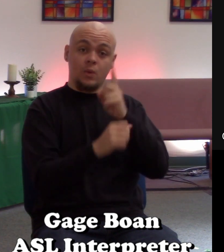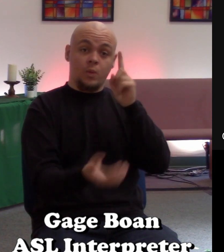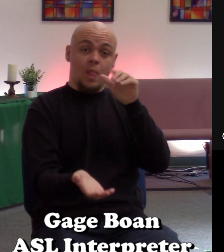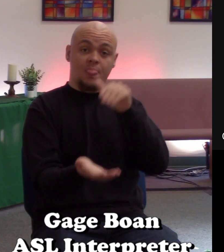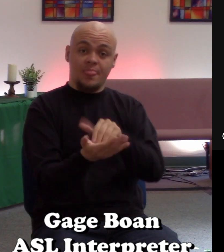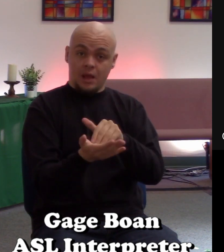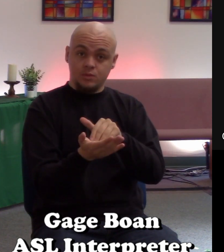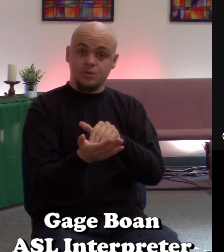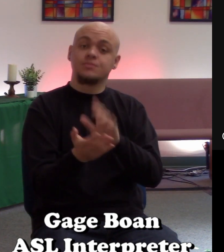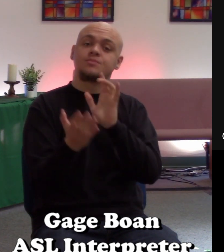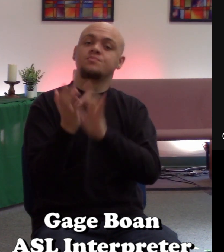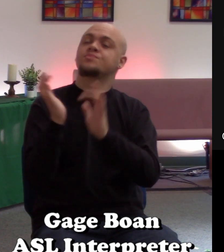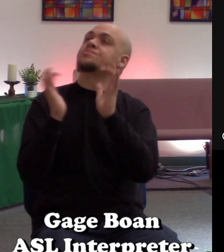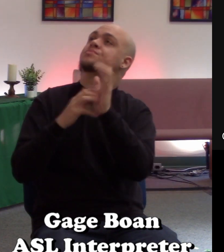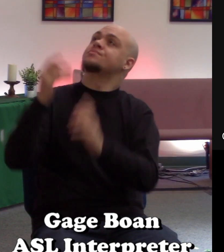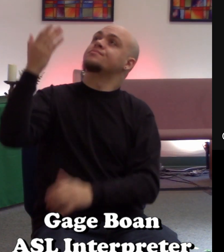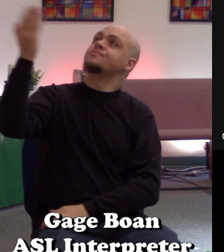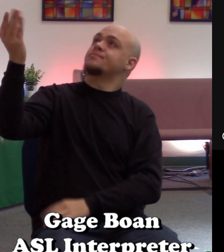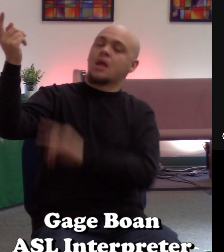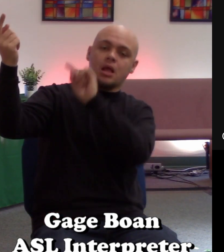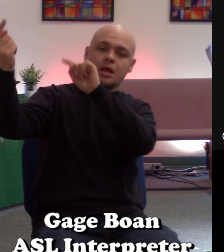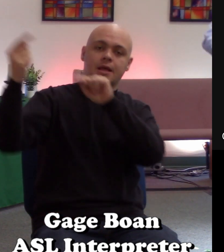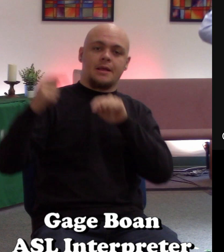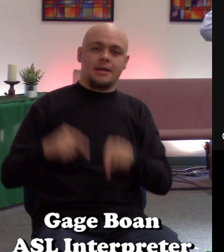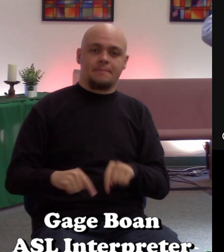the year 1000, Jesus would return.